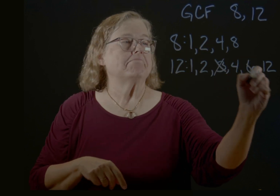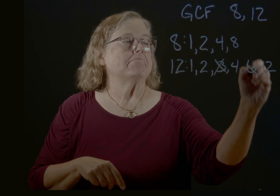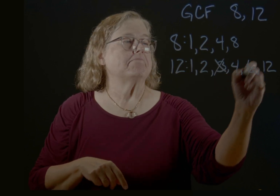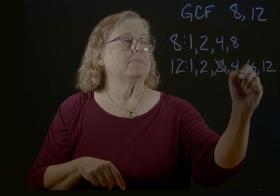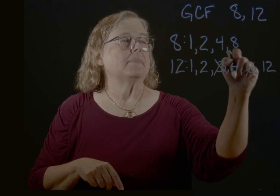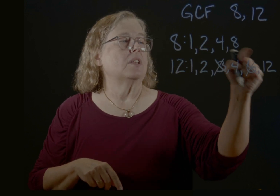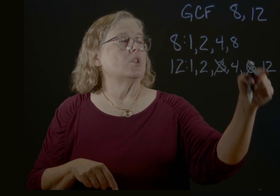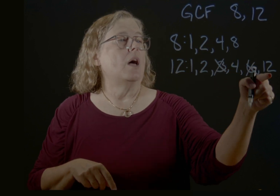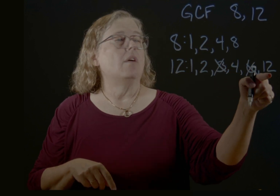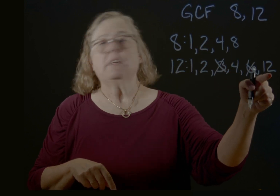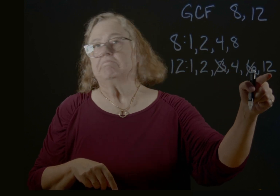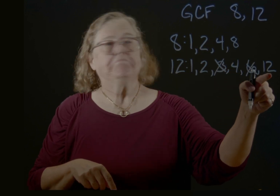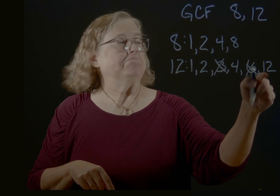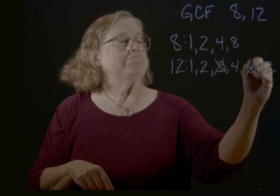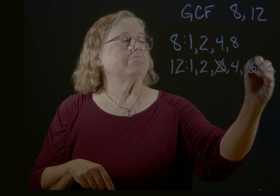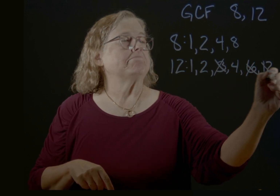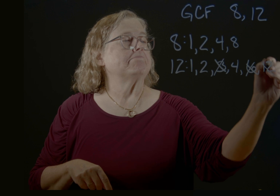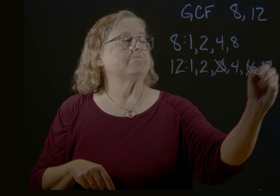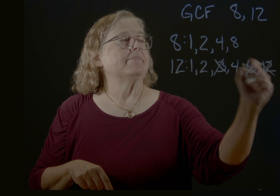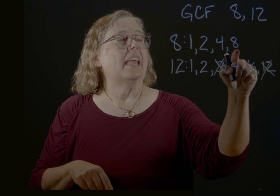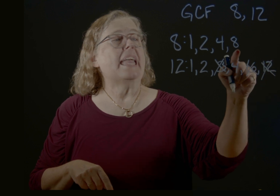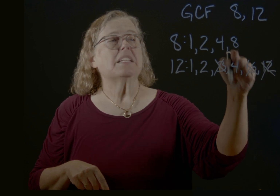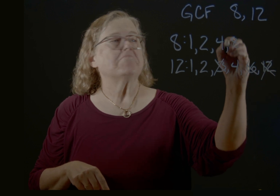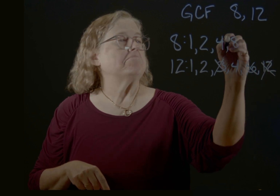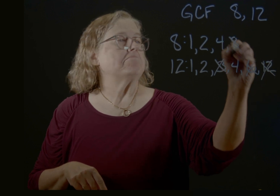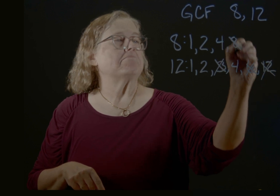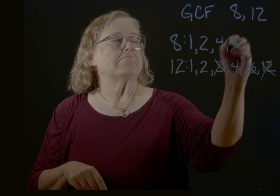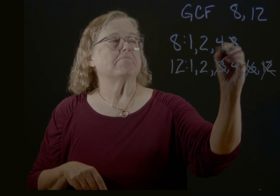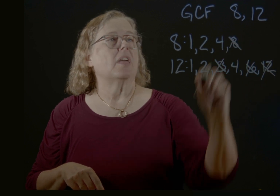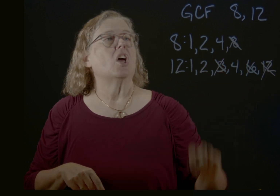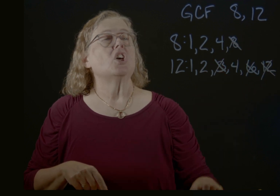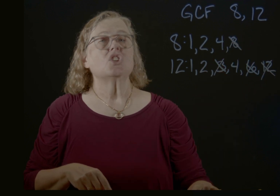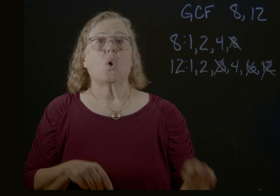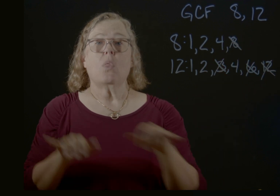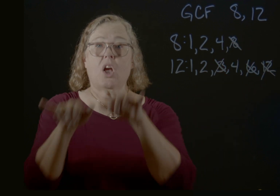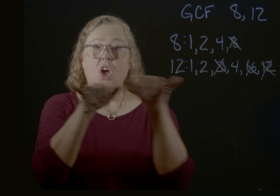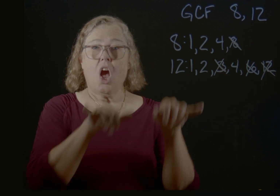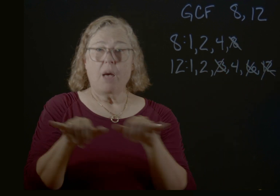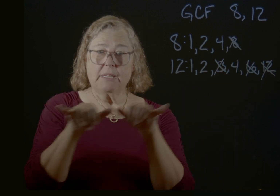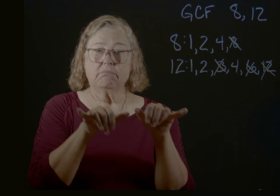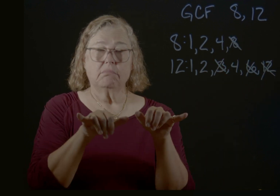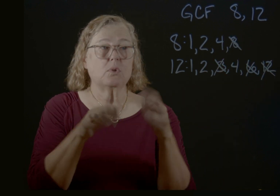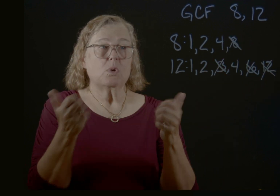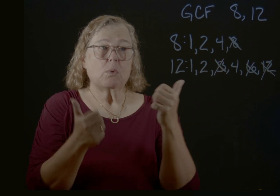6. They do not have 12. They both do not have 8. We can cross those off. So the common factor is which